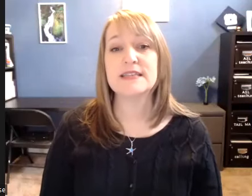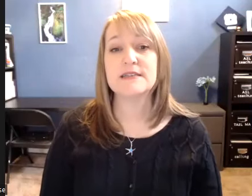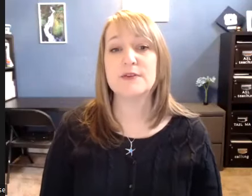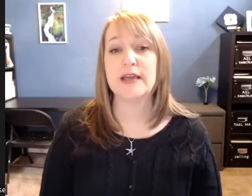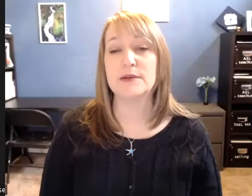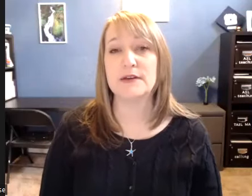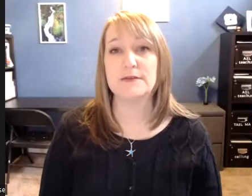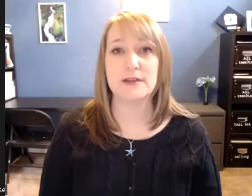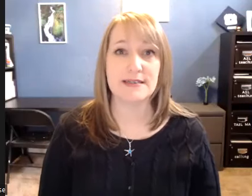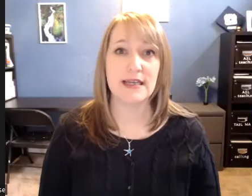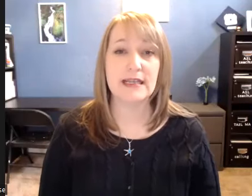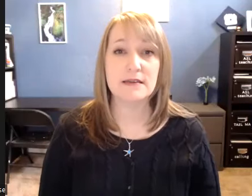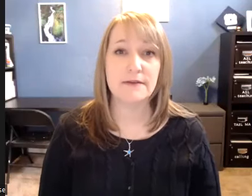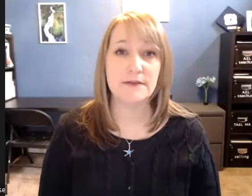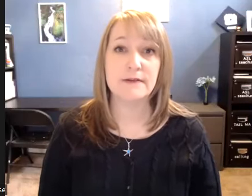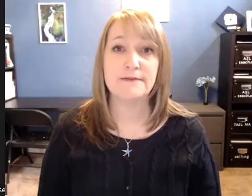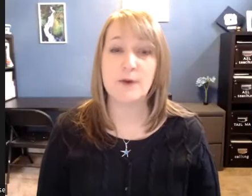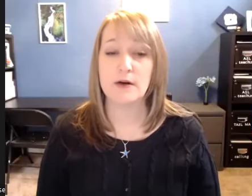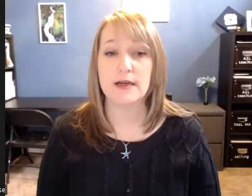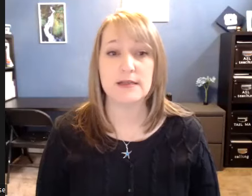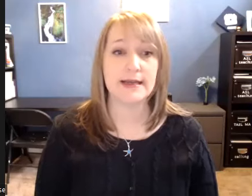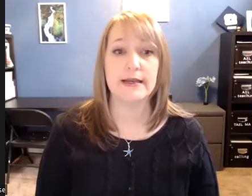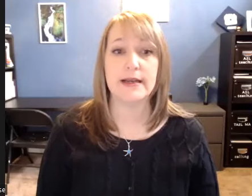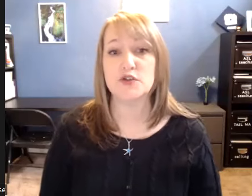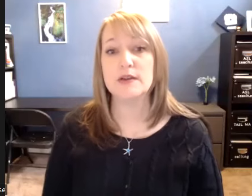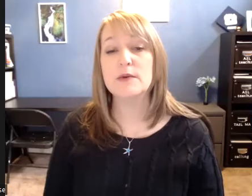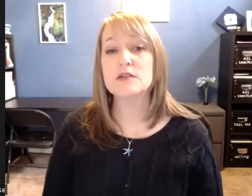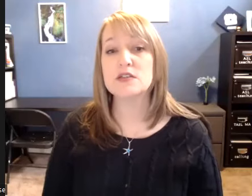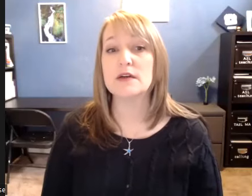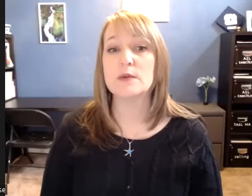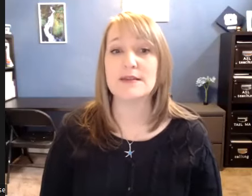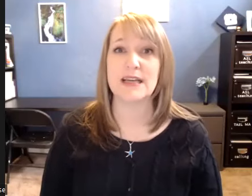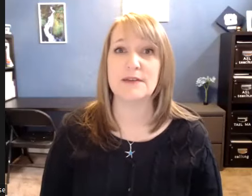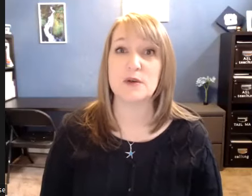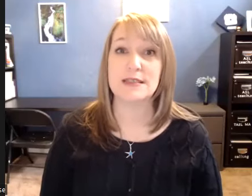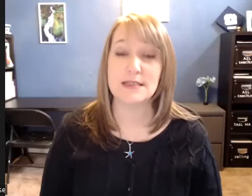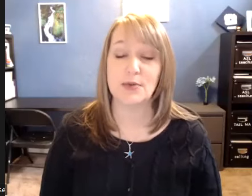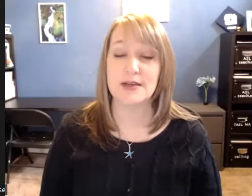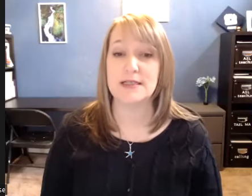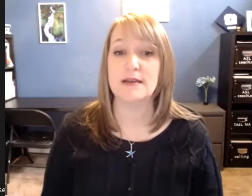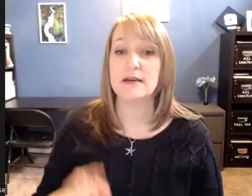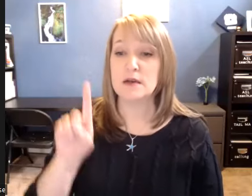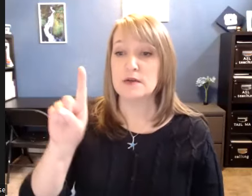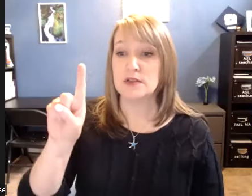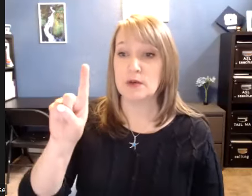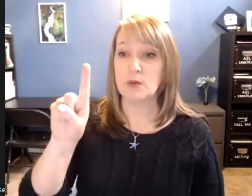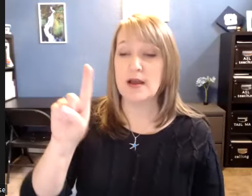This is vocabulary for lesson 11.4 in signing naturally. We are starting with the sign for disappointed. So you want a one